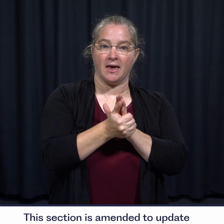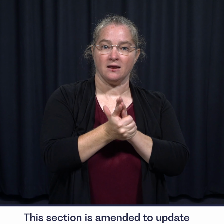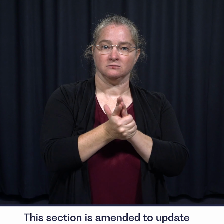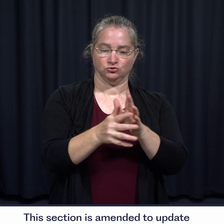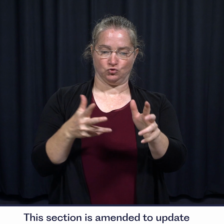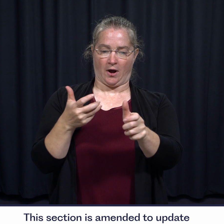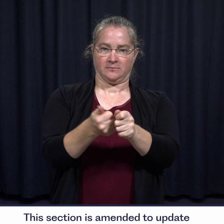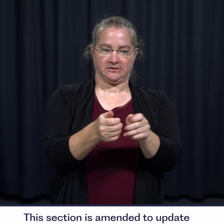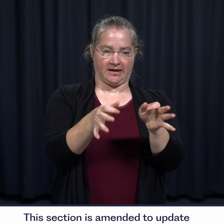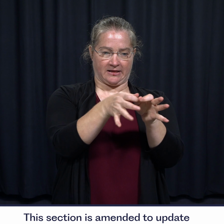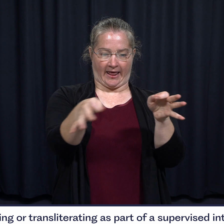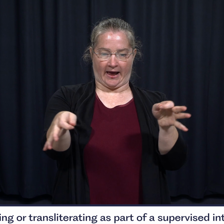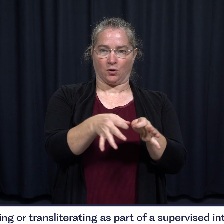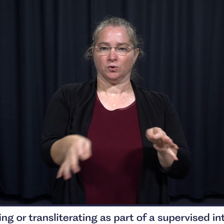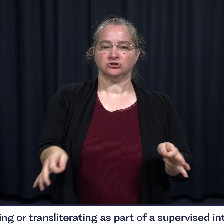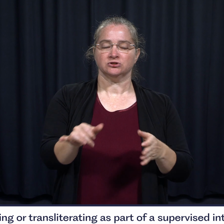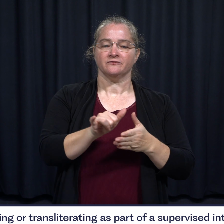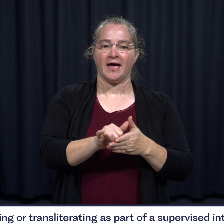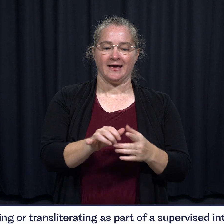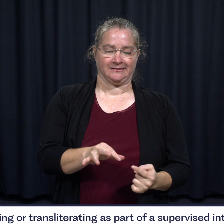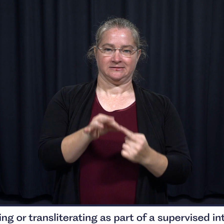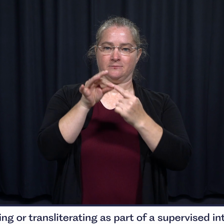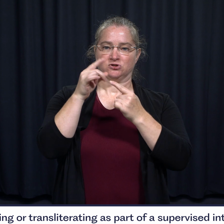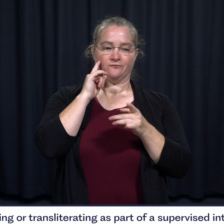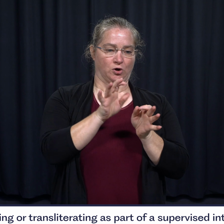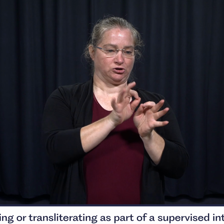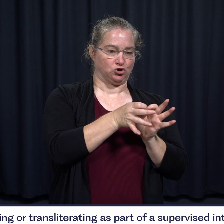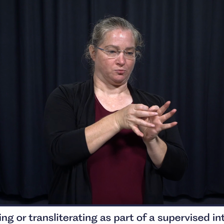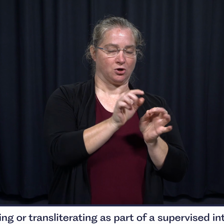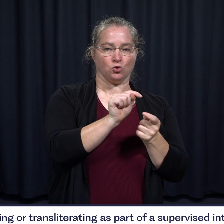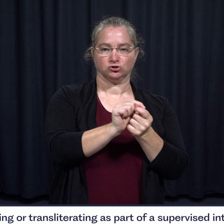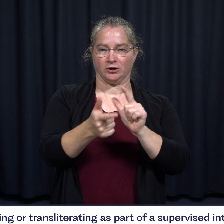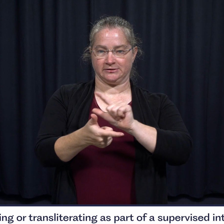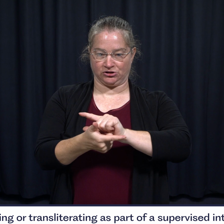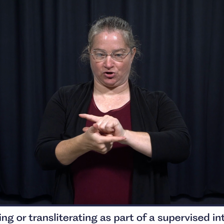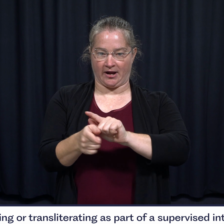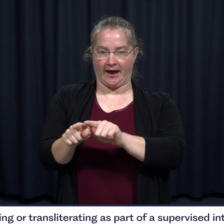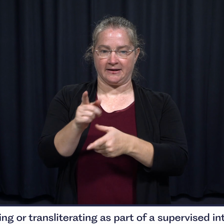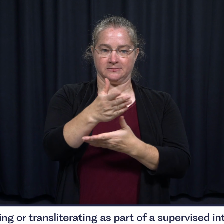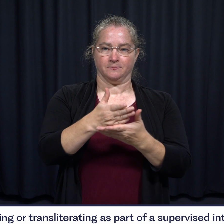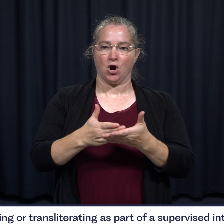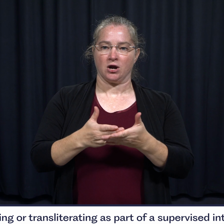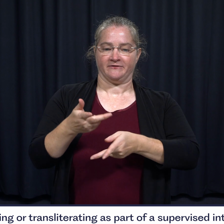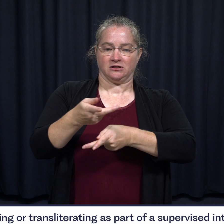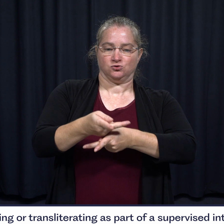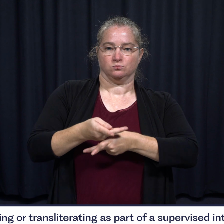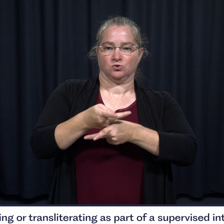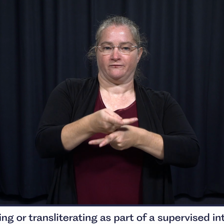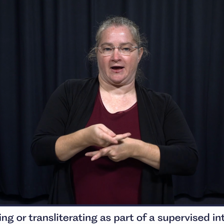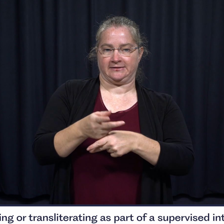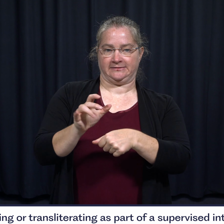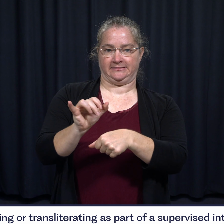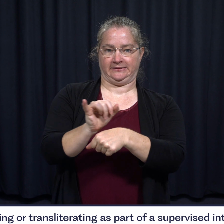the exemption for interpreting or transliterating as part of a supervised internship or